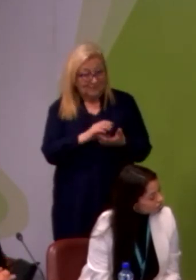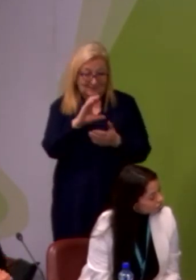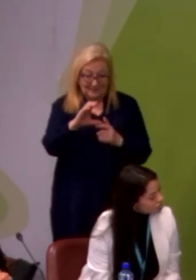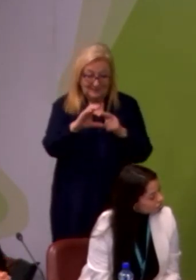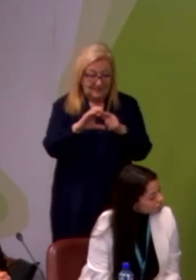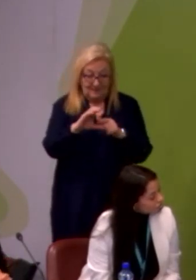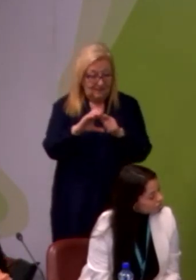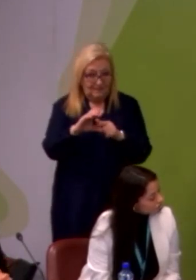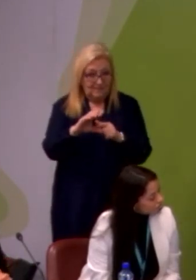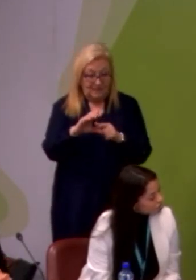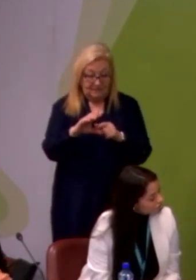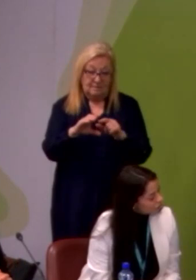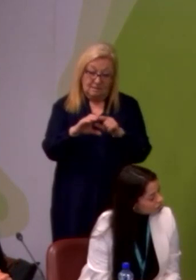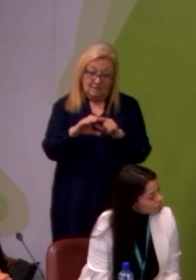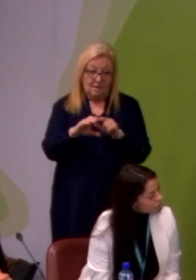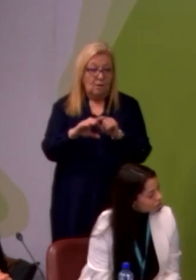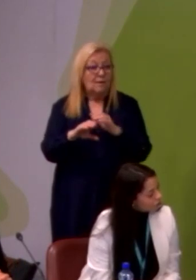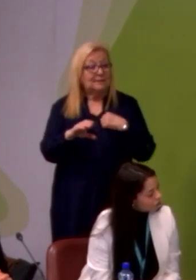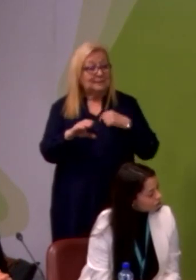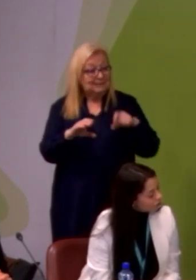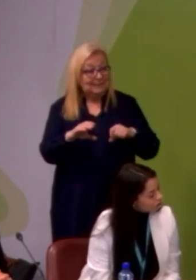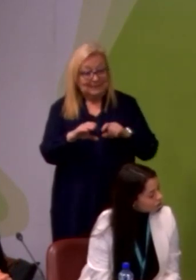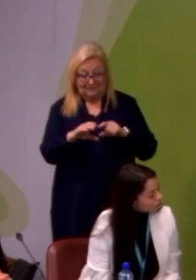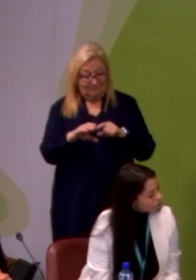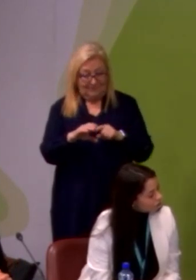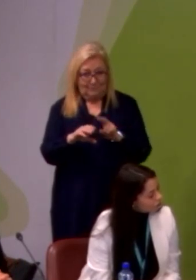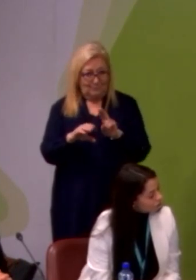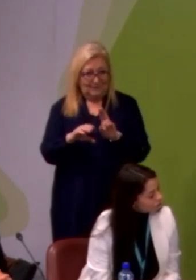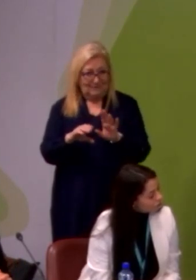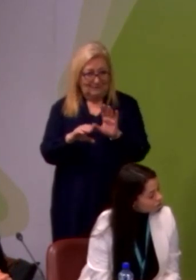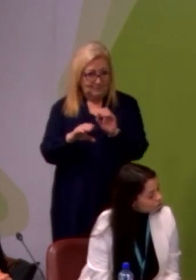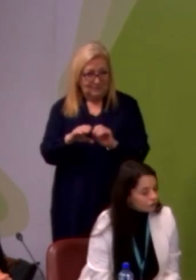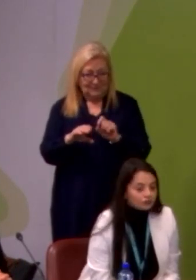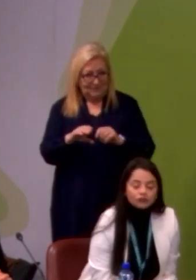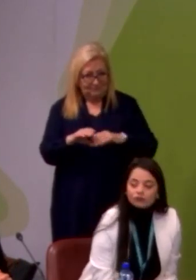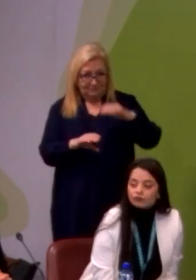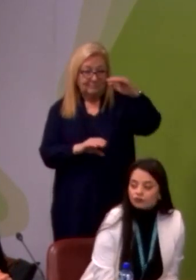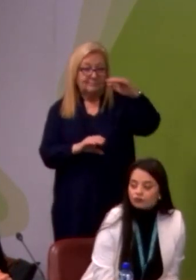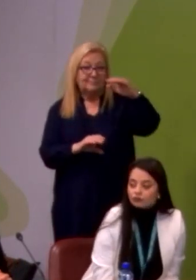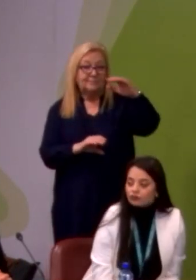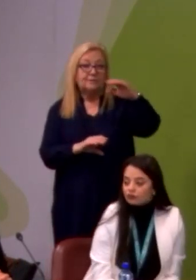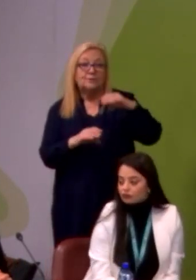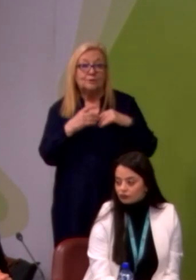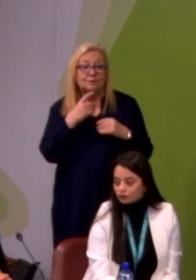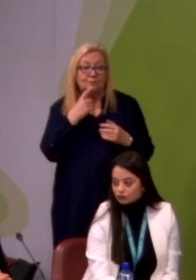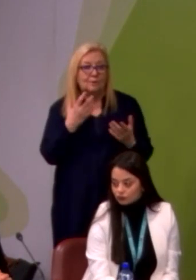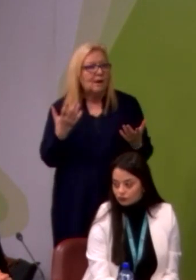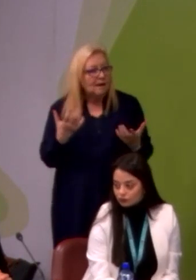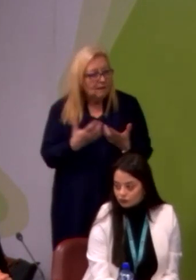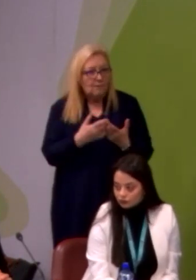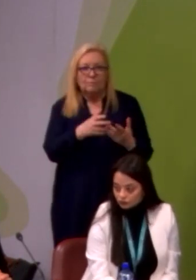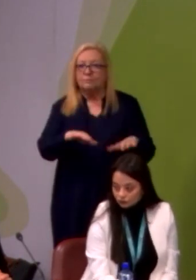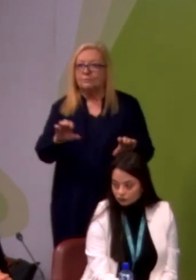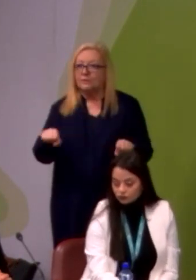children, how will that impact on children with disabilities in getting the education that they